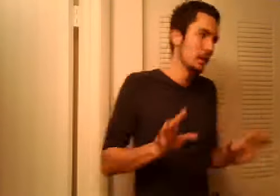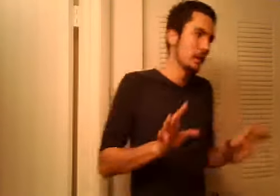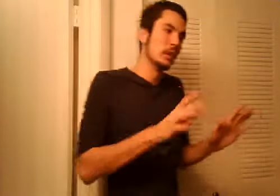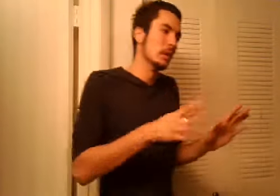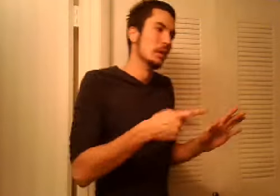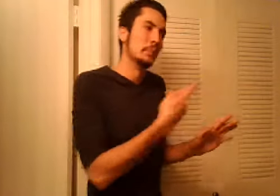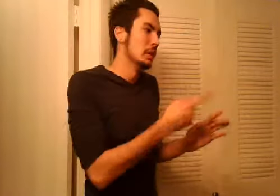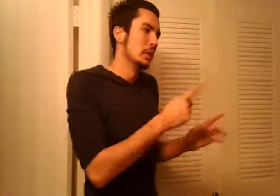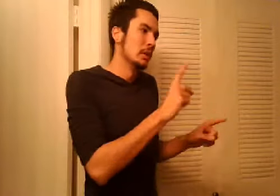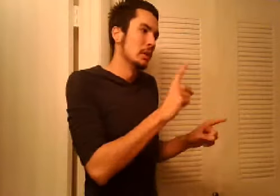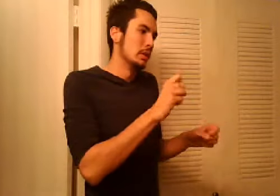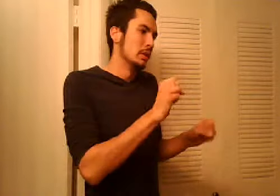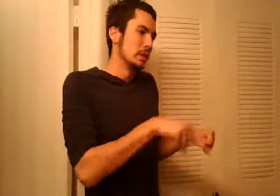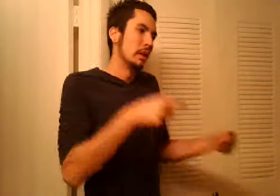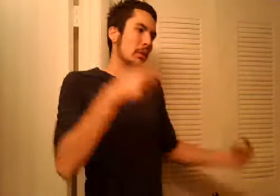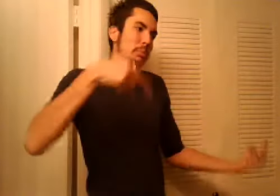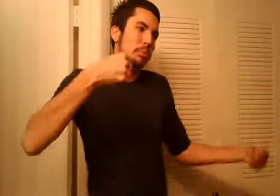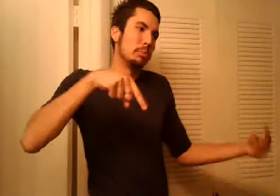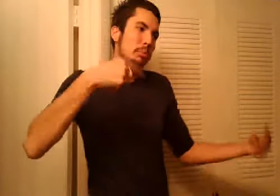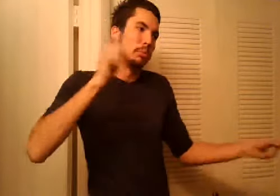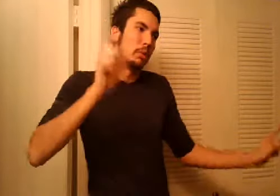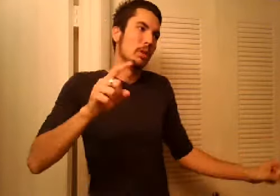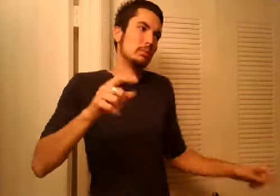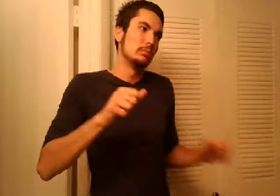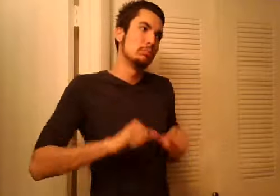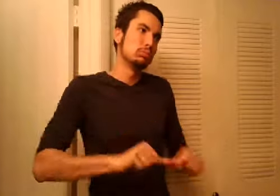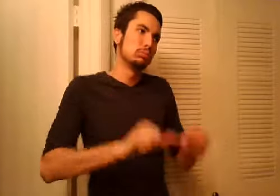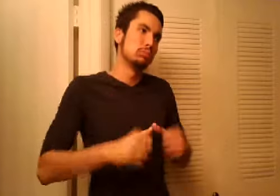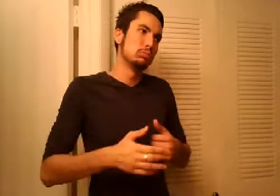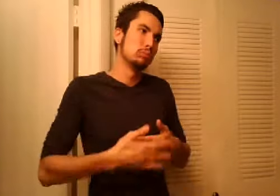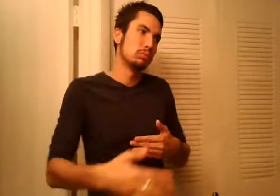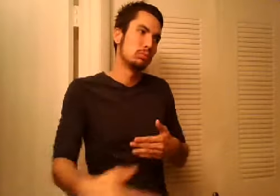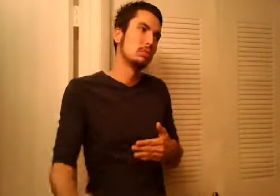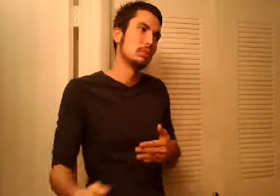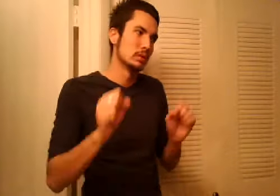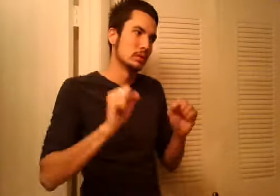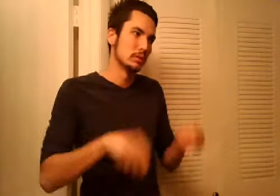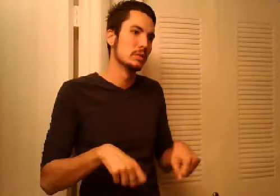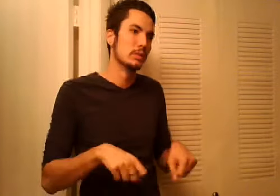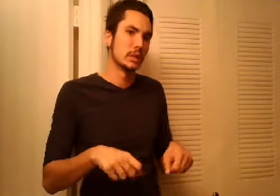we could go back and forth on this forever. I mean, in fact, we basically spent entire class on this.